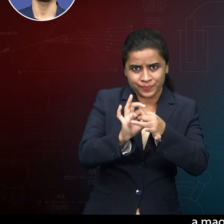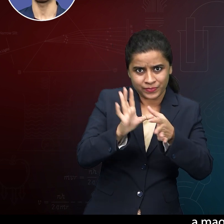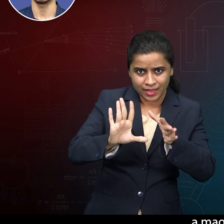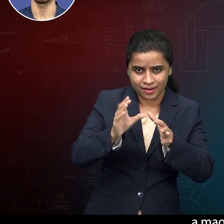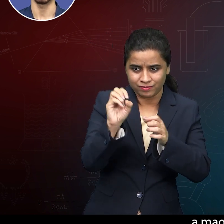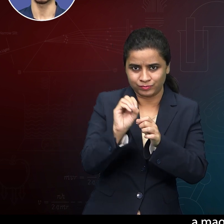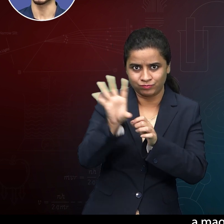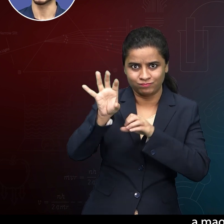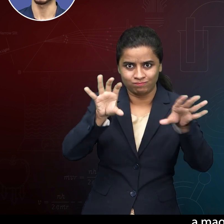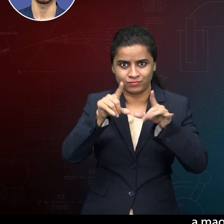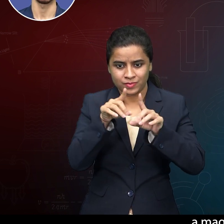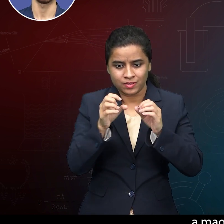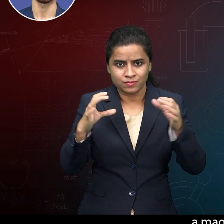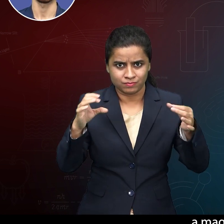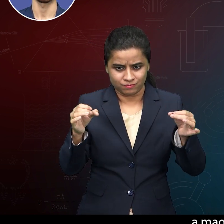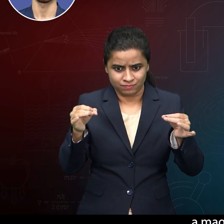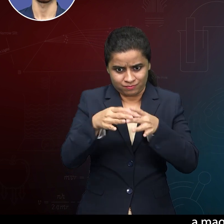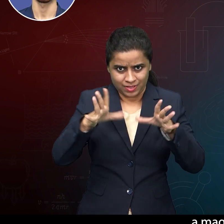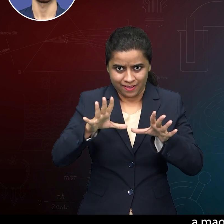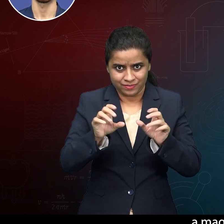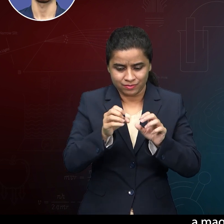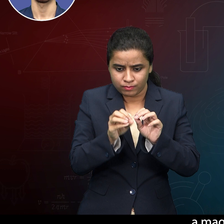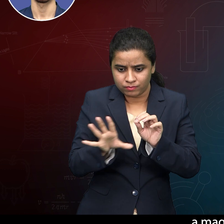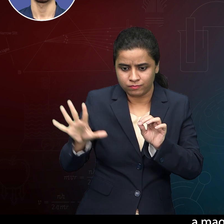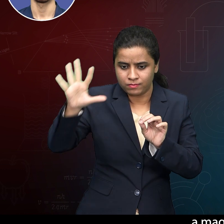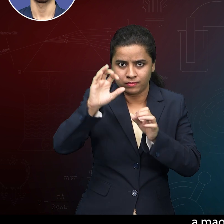magnetic field around it.